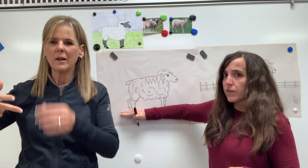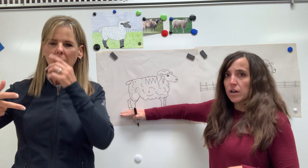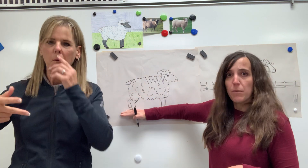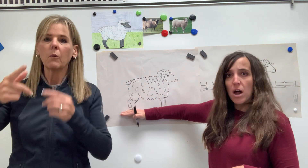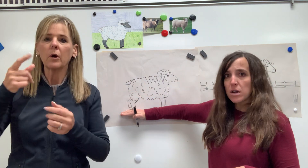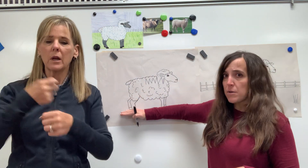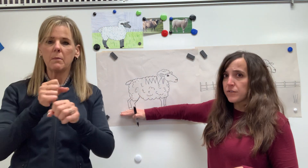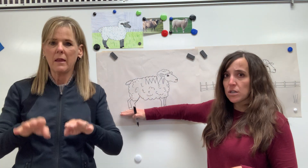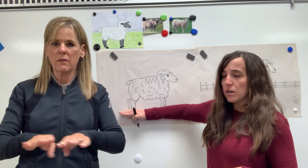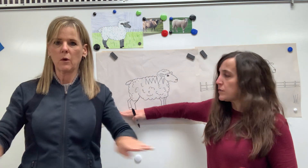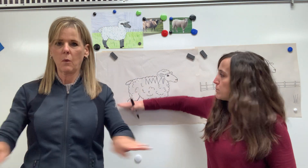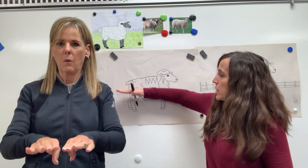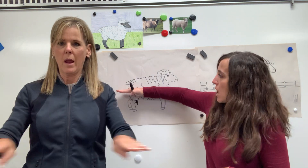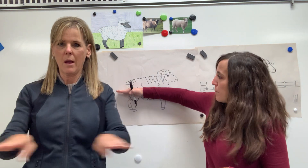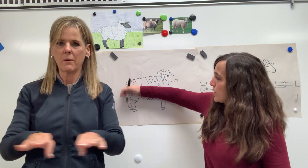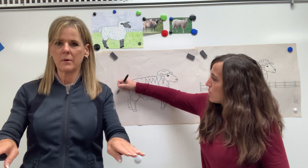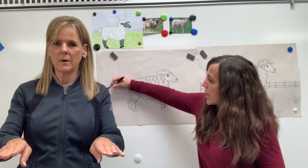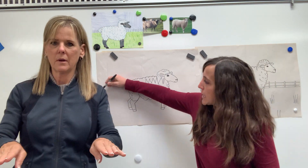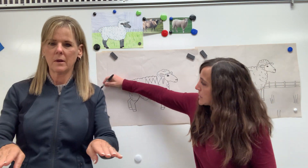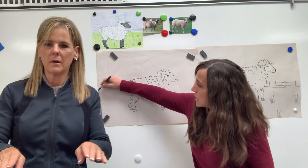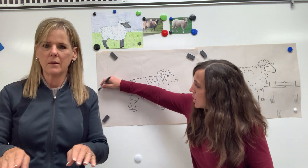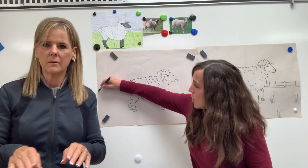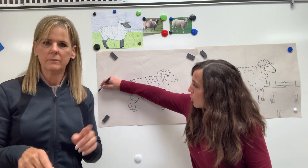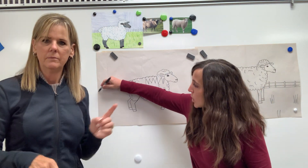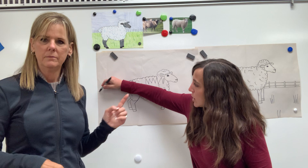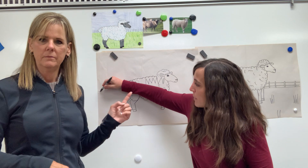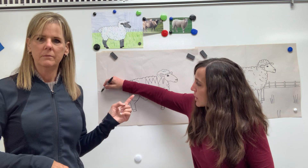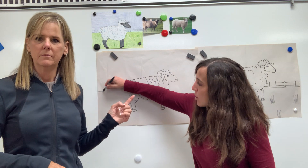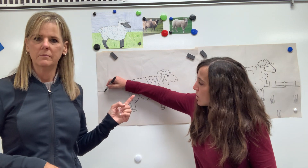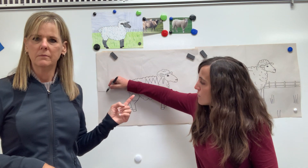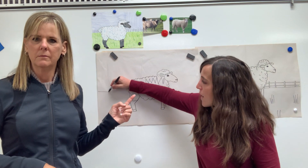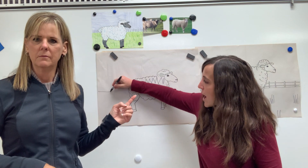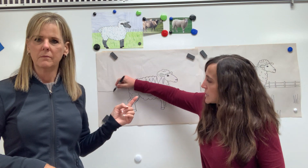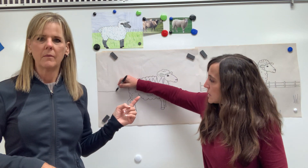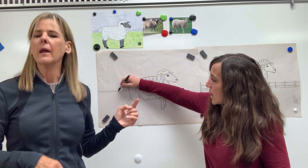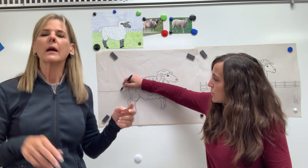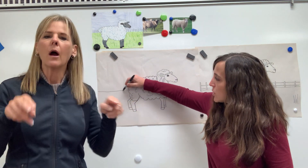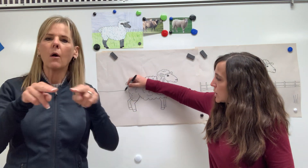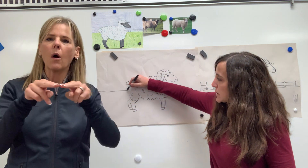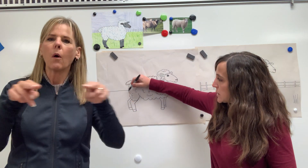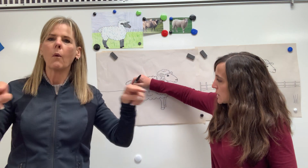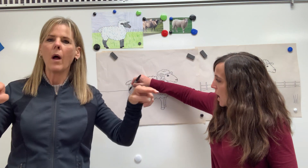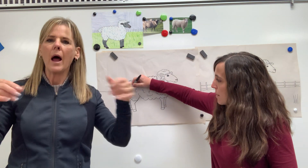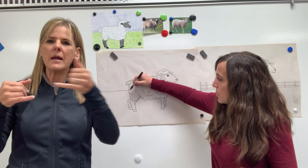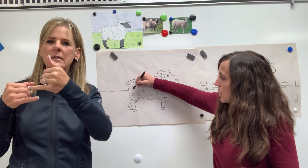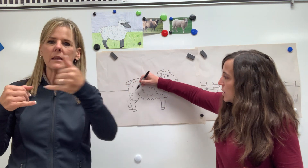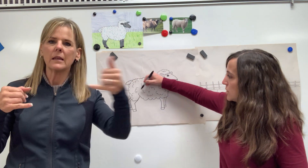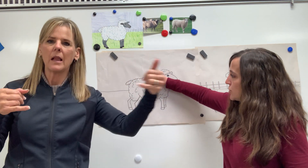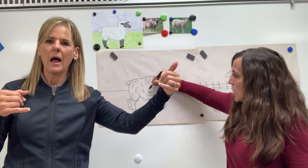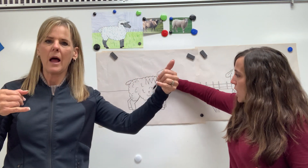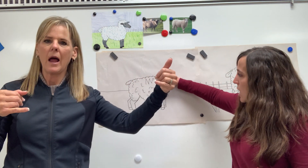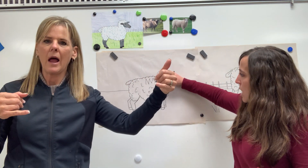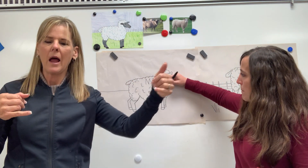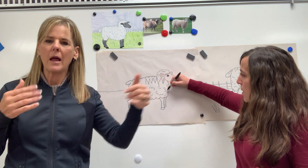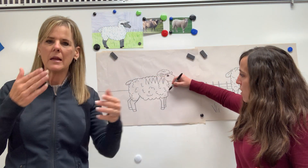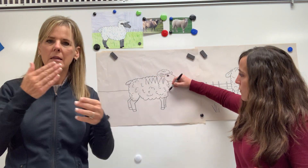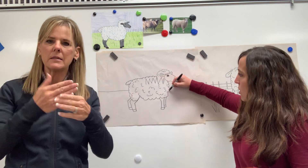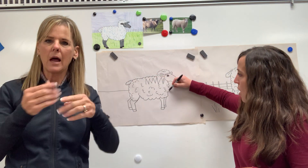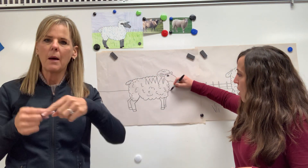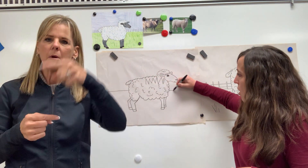very bottom of his hooves, but up a little ways. We're gonna make our horizon line. We're gonna stop. Jump over all